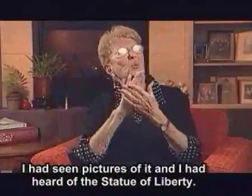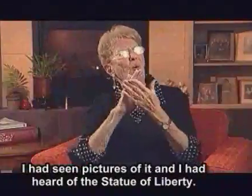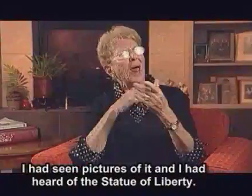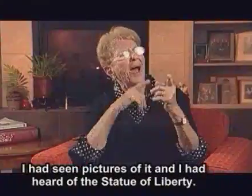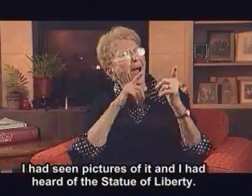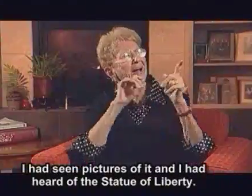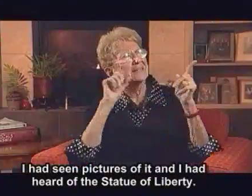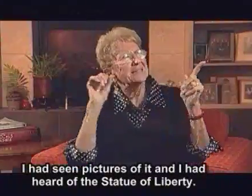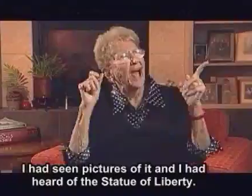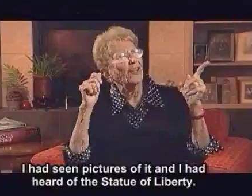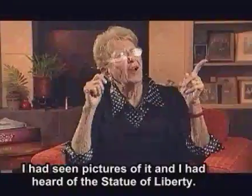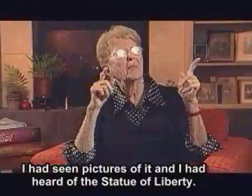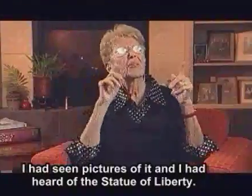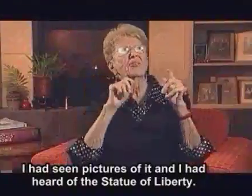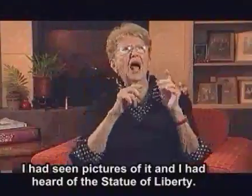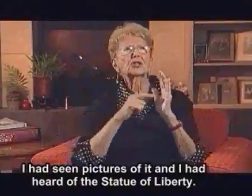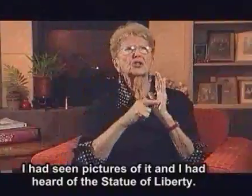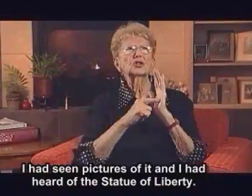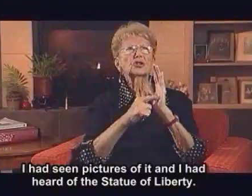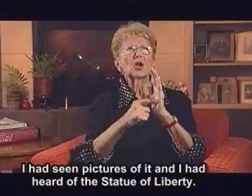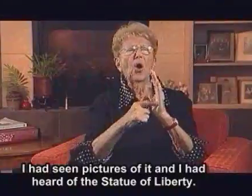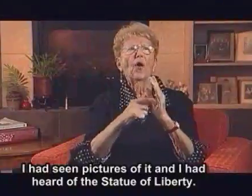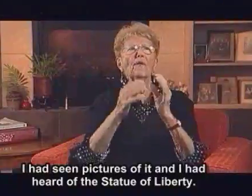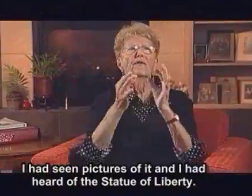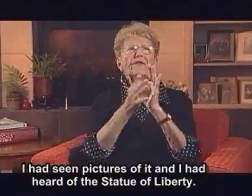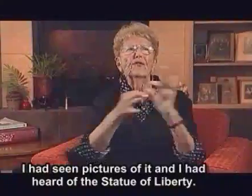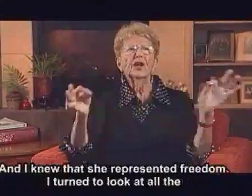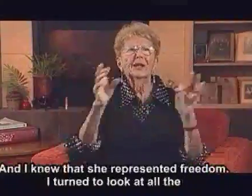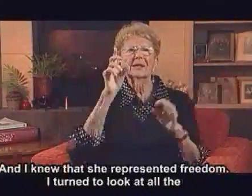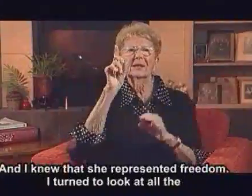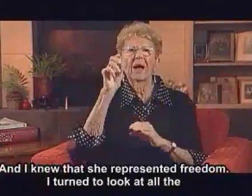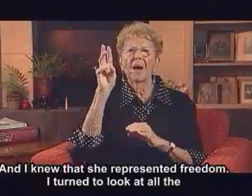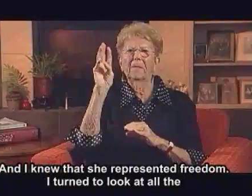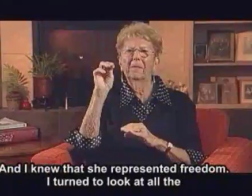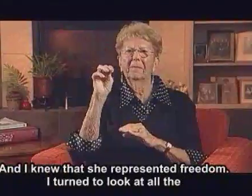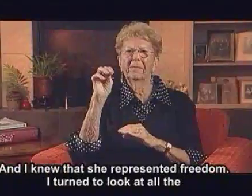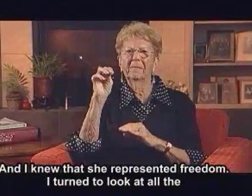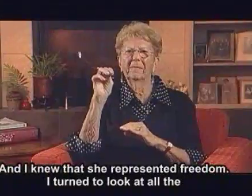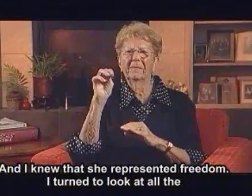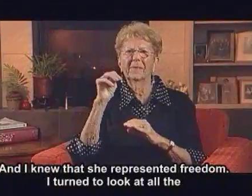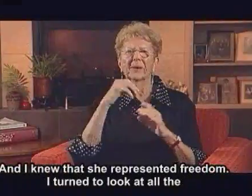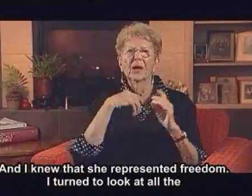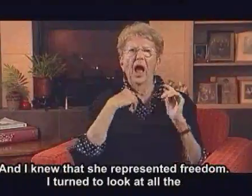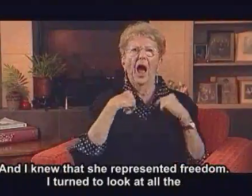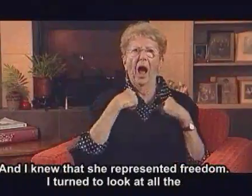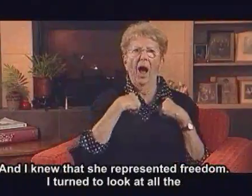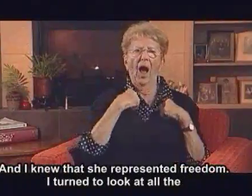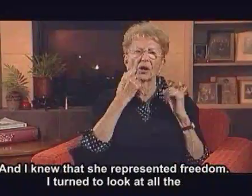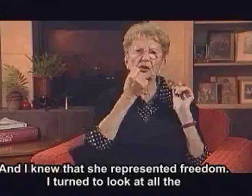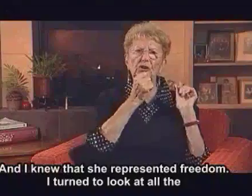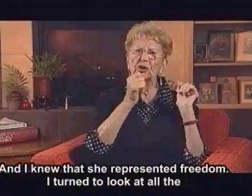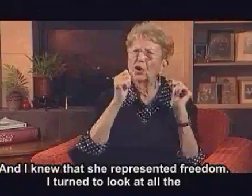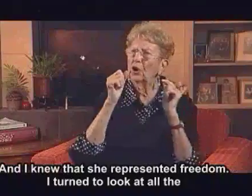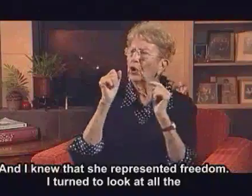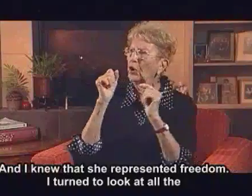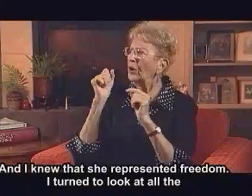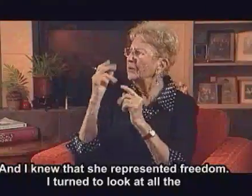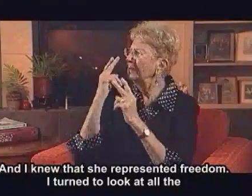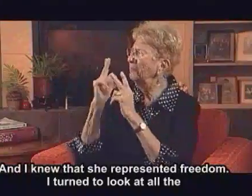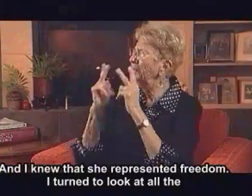I had seen pictures of it, and I'd heard of the Statue of Liberty, and I knew that she represented freedom. I turned to look